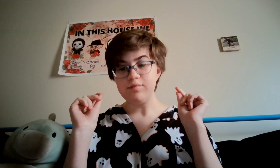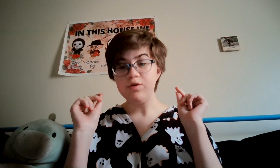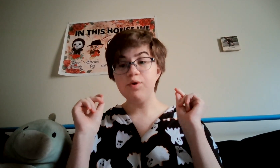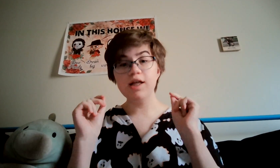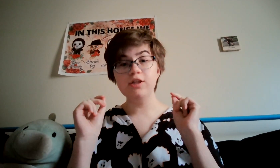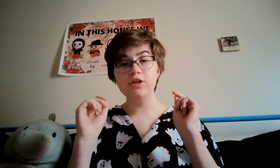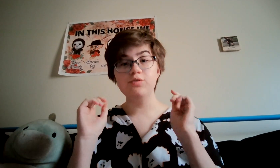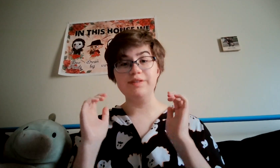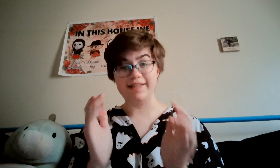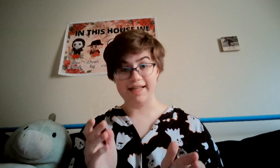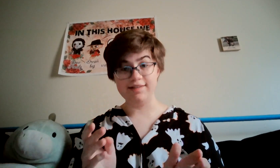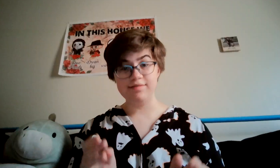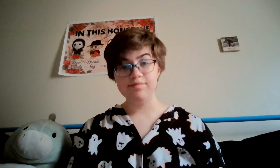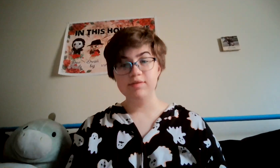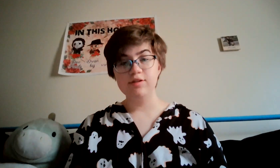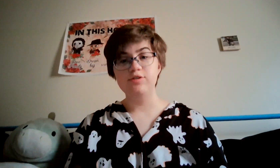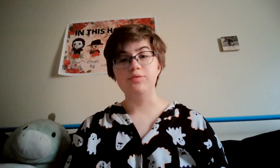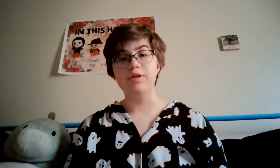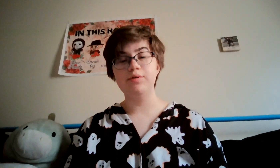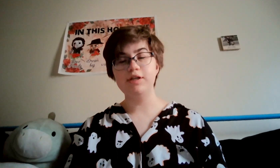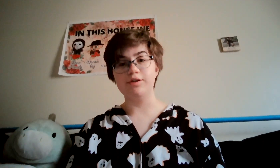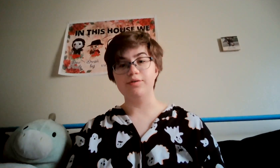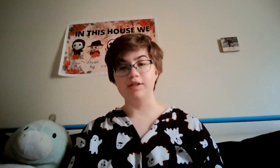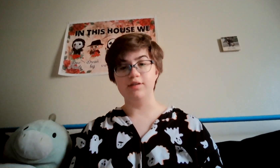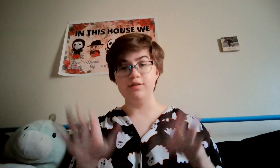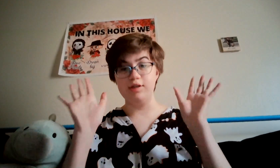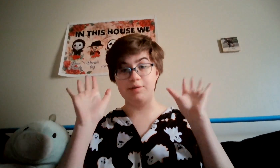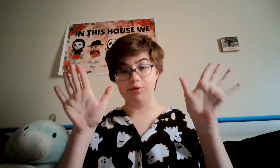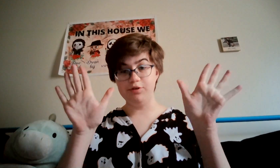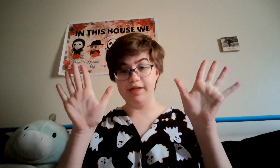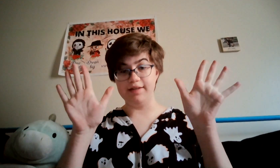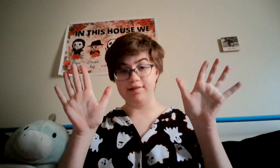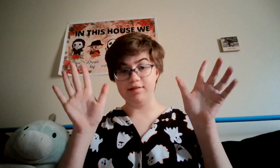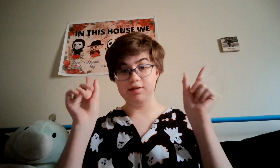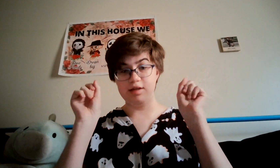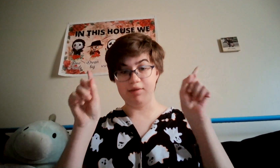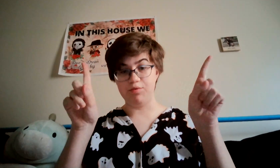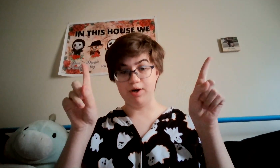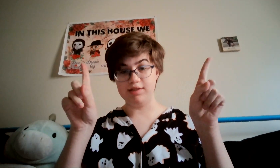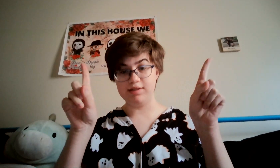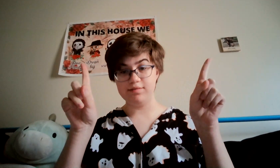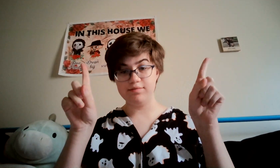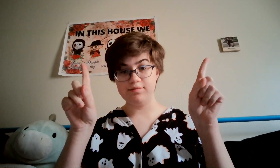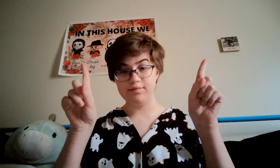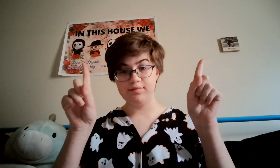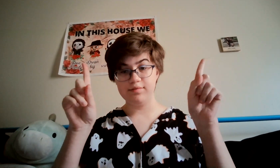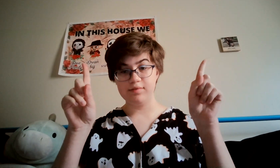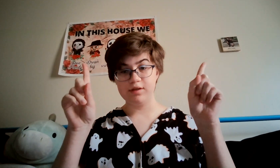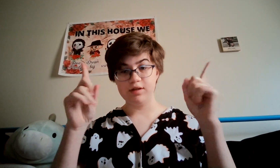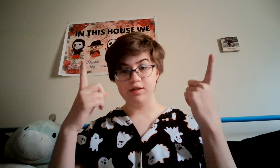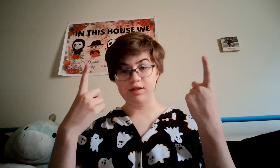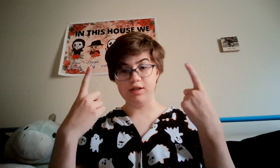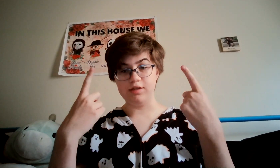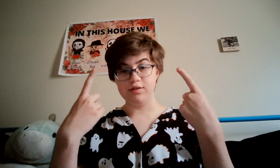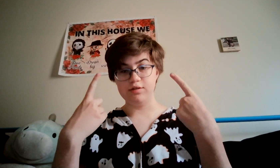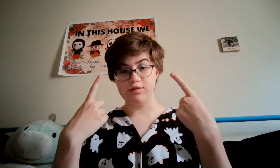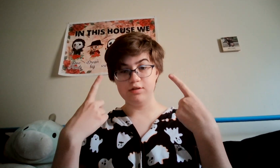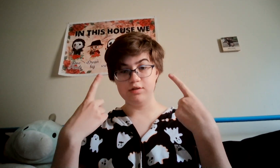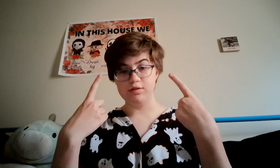What I learned was knit. So what you want to do is take both your hands and make ones. Then